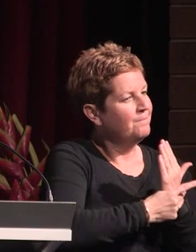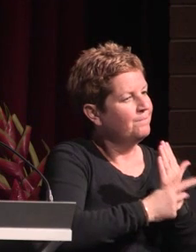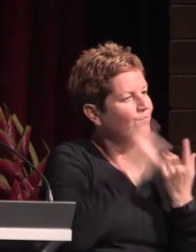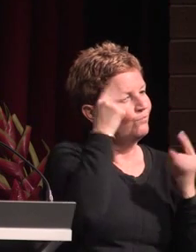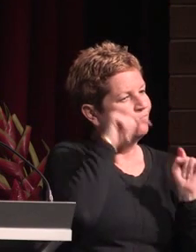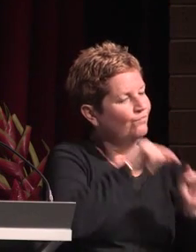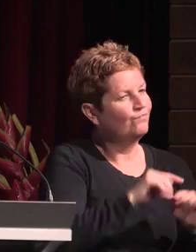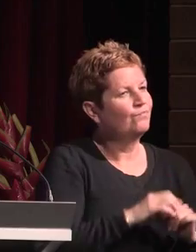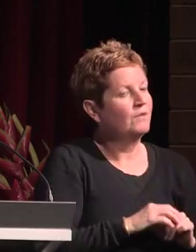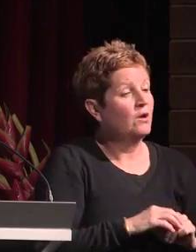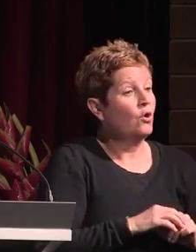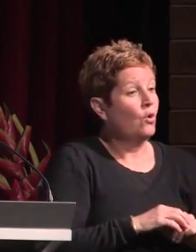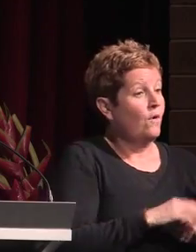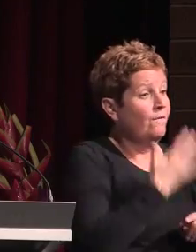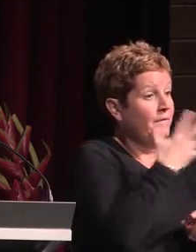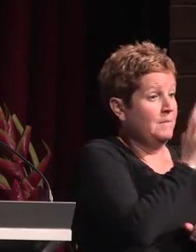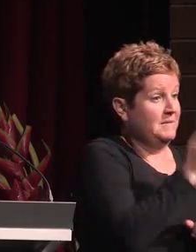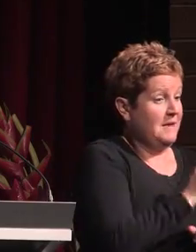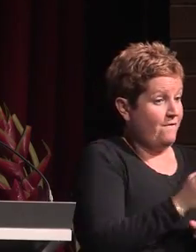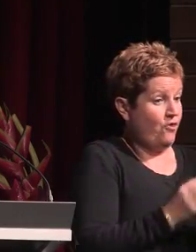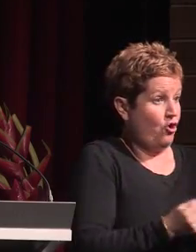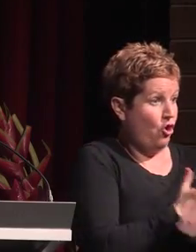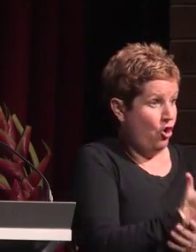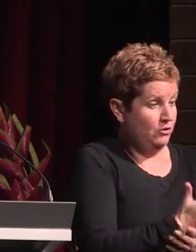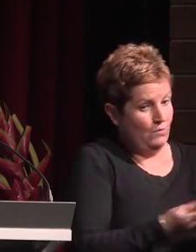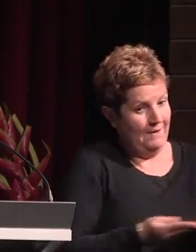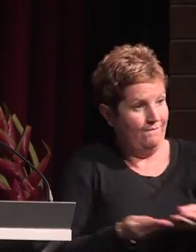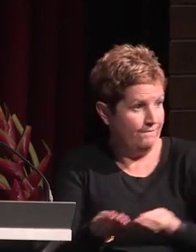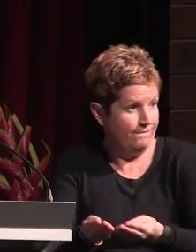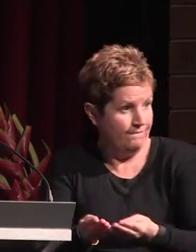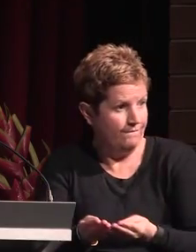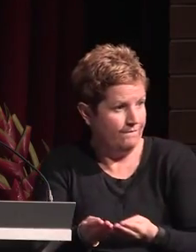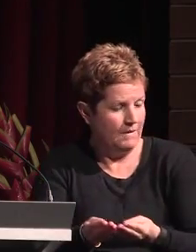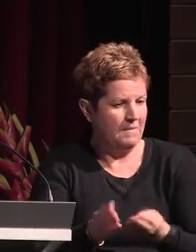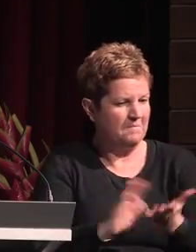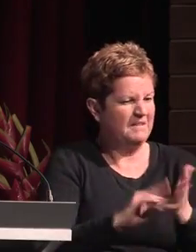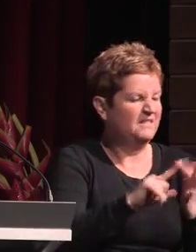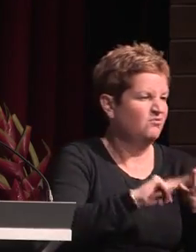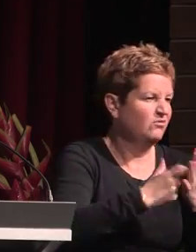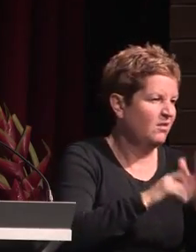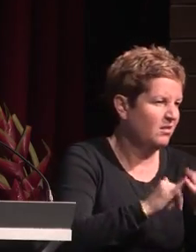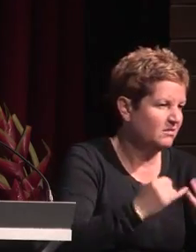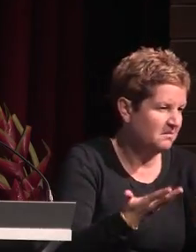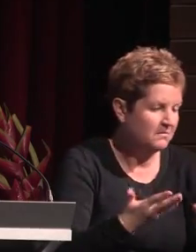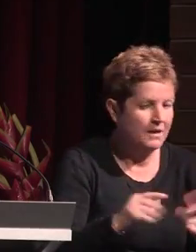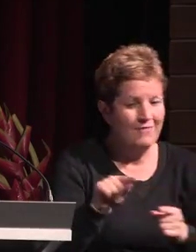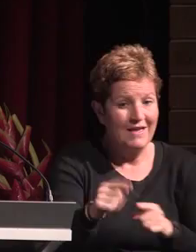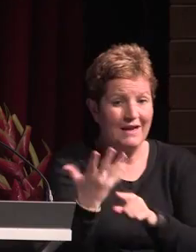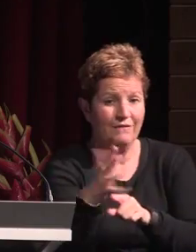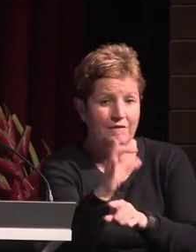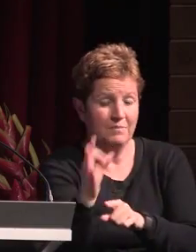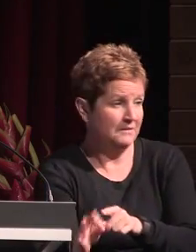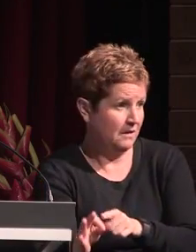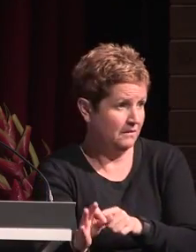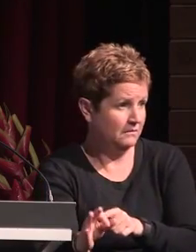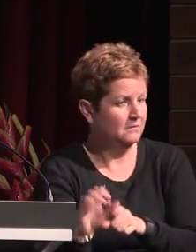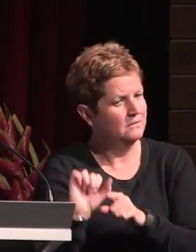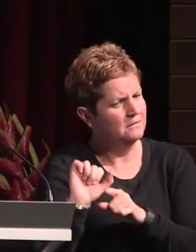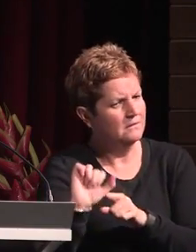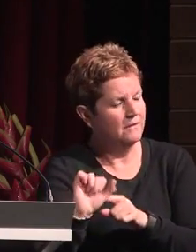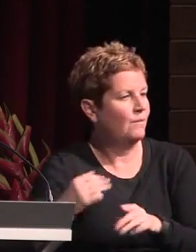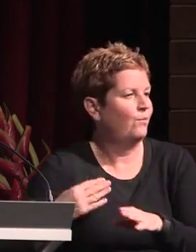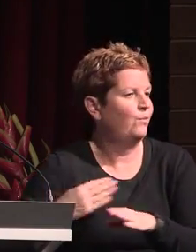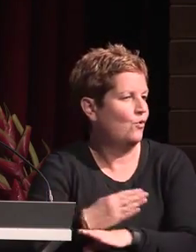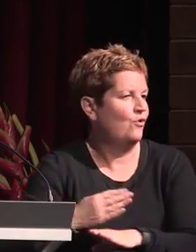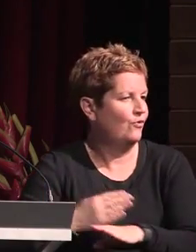where we provide 50% of the costs to the landholder, usually in the form of materials, and their 50% contribution is usually in the form of